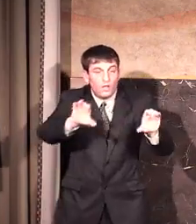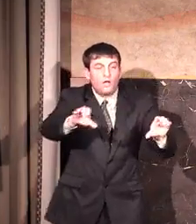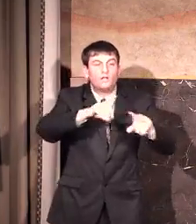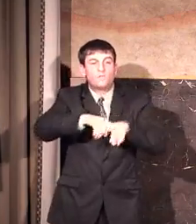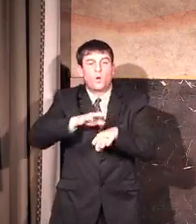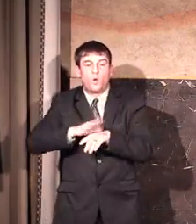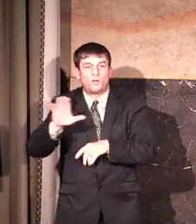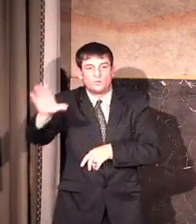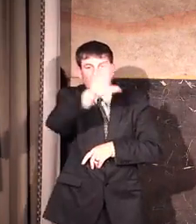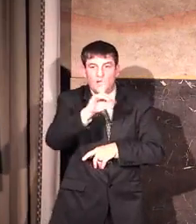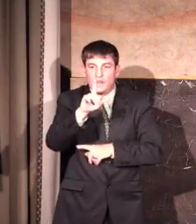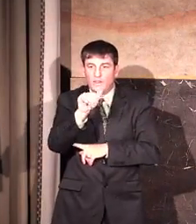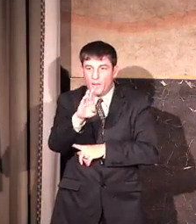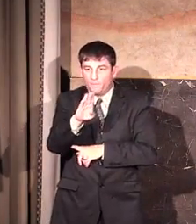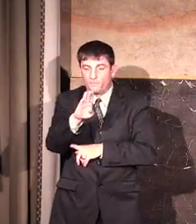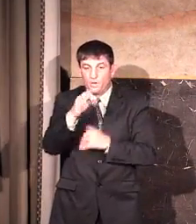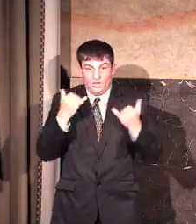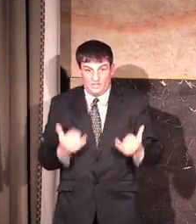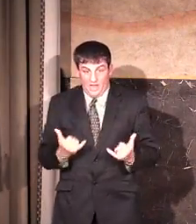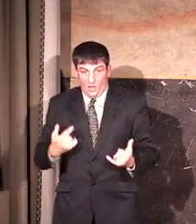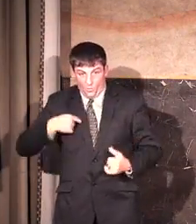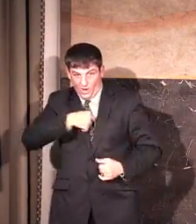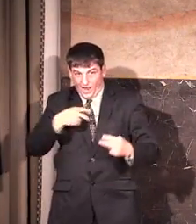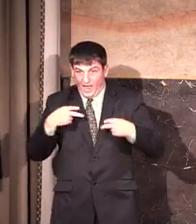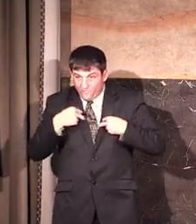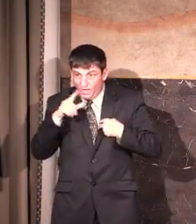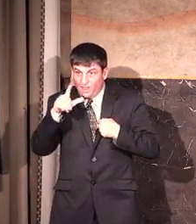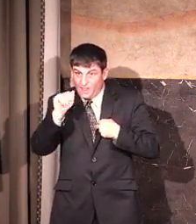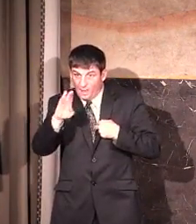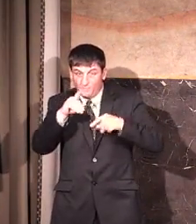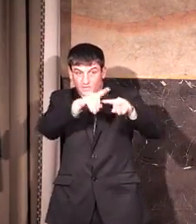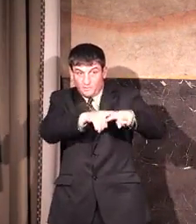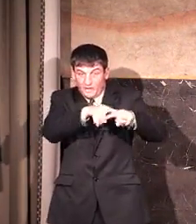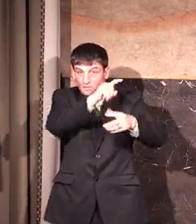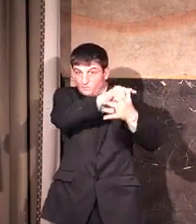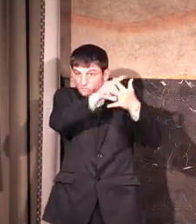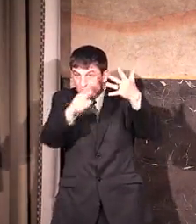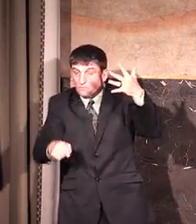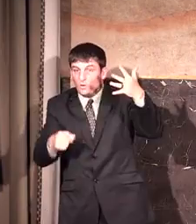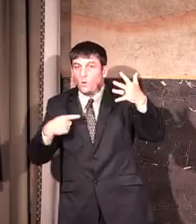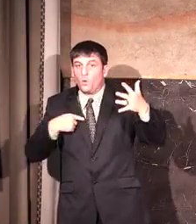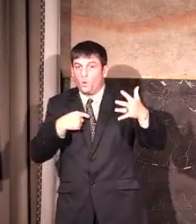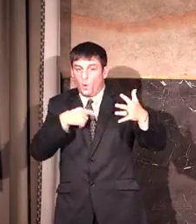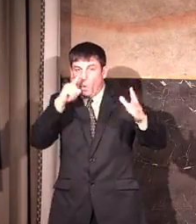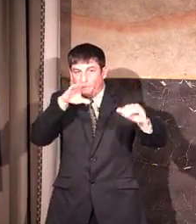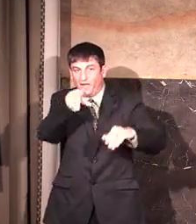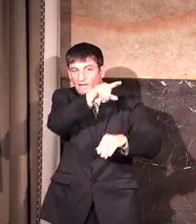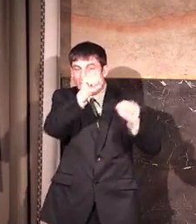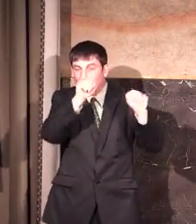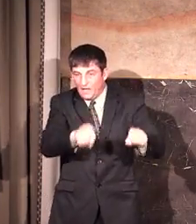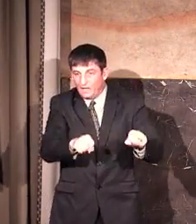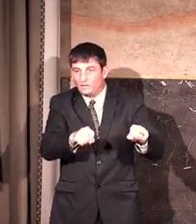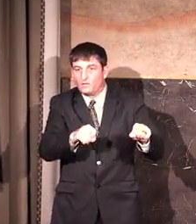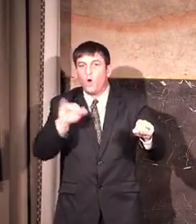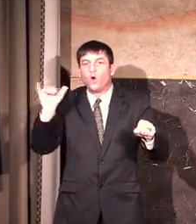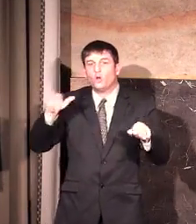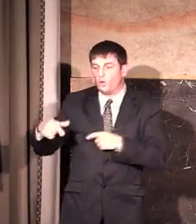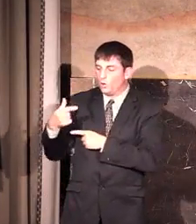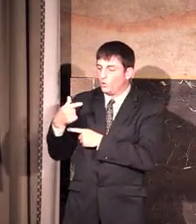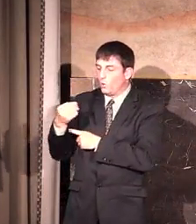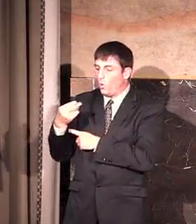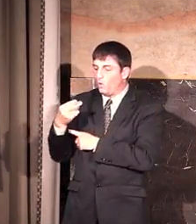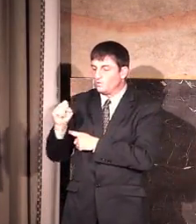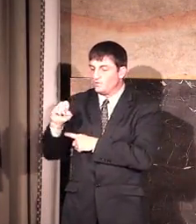to make sure that our existing labs that we're counting on continue to be able to reach out. We have, through GOSEP,